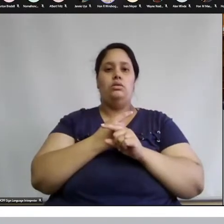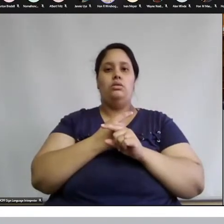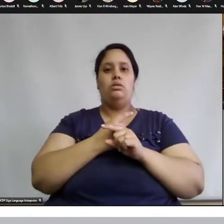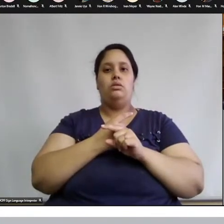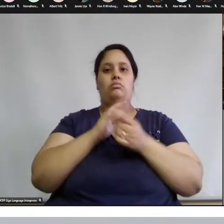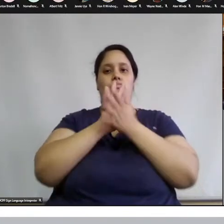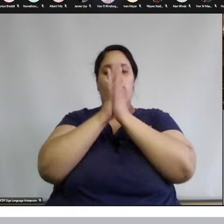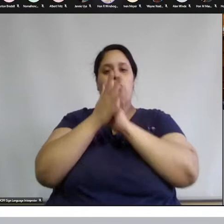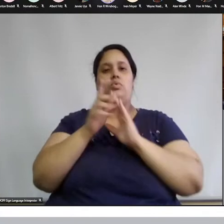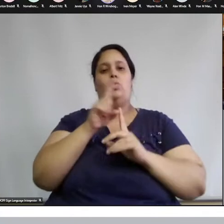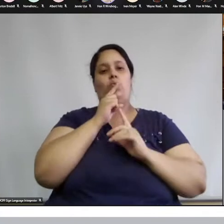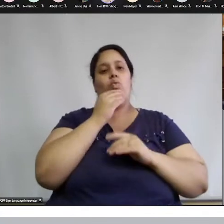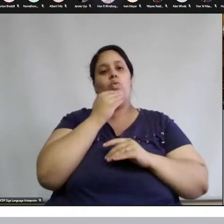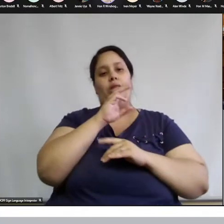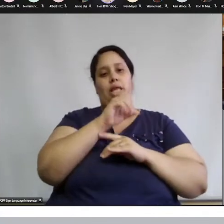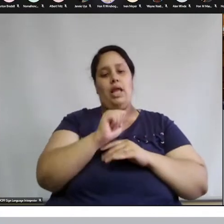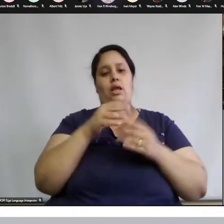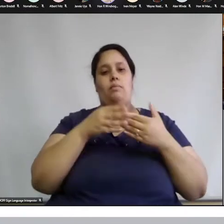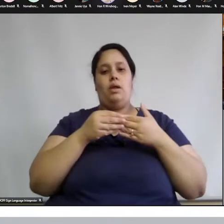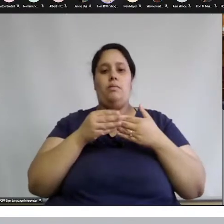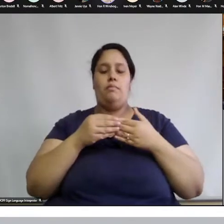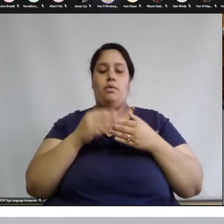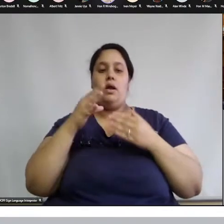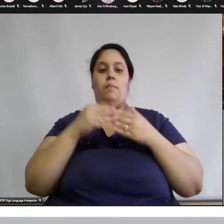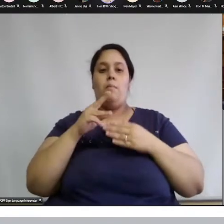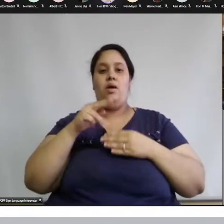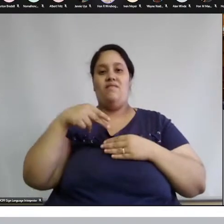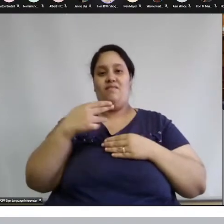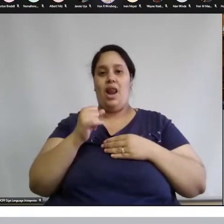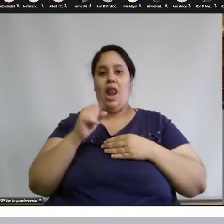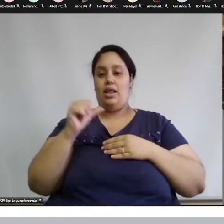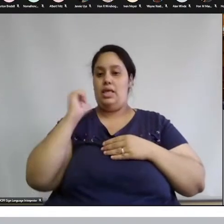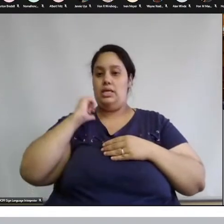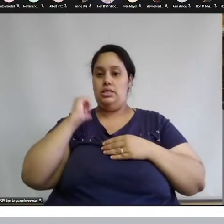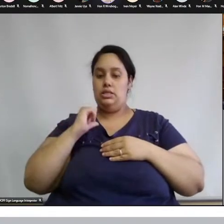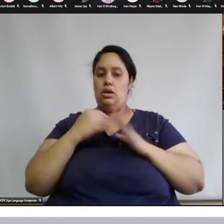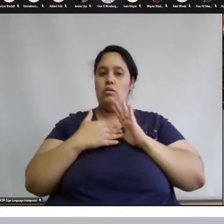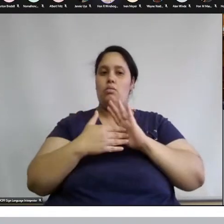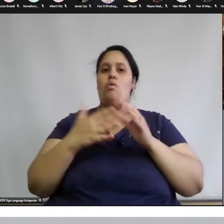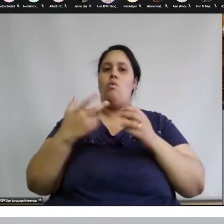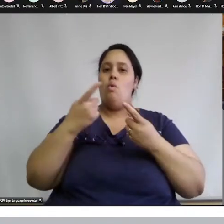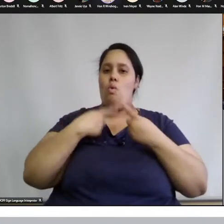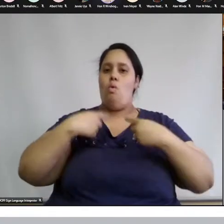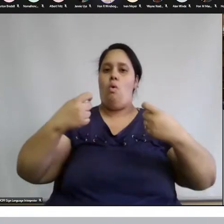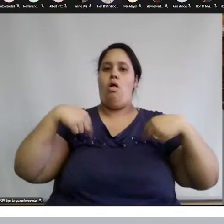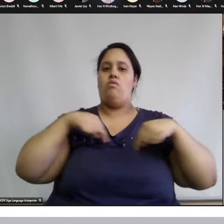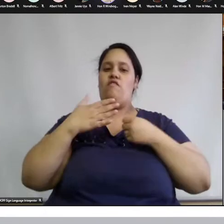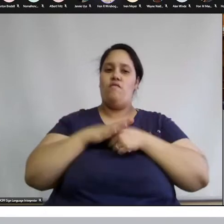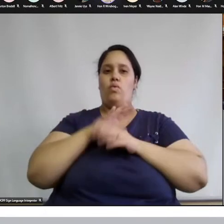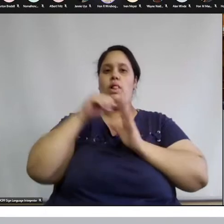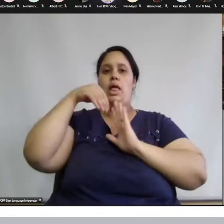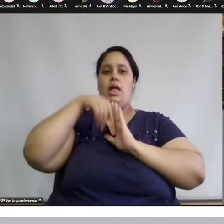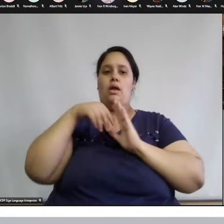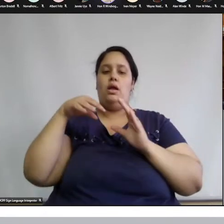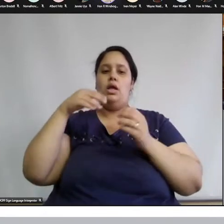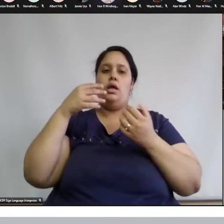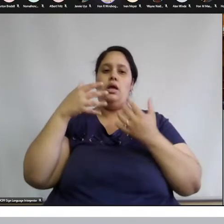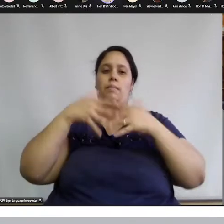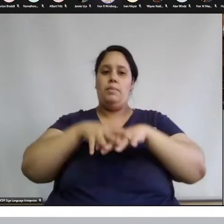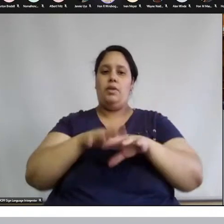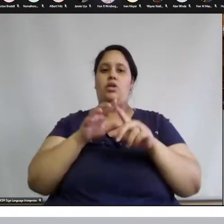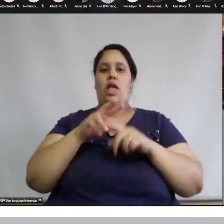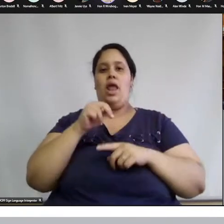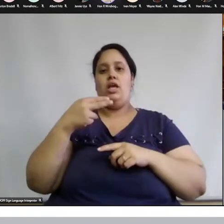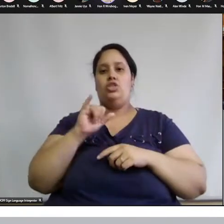members. Member Philander just yesterday mocked our call for full implementation of the NHI. She claimed universal